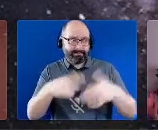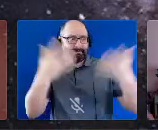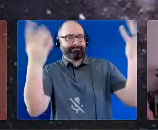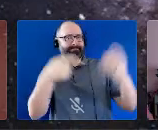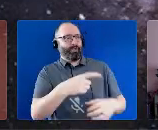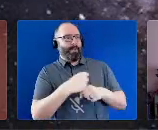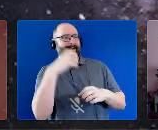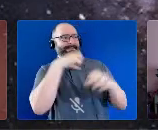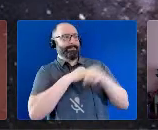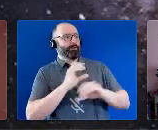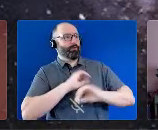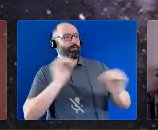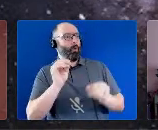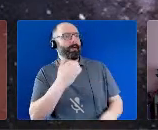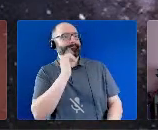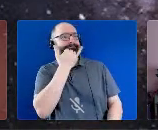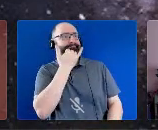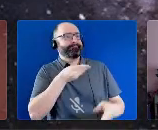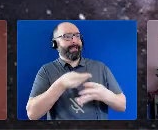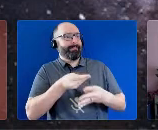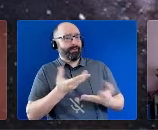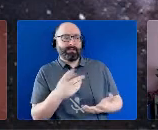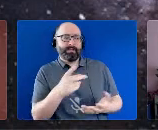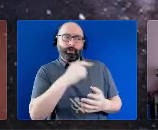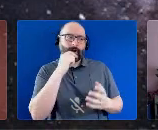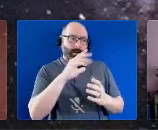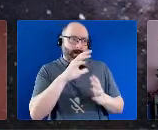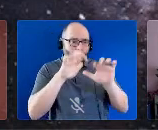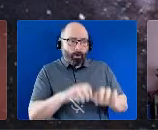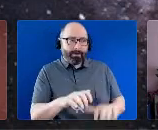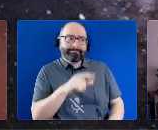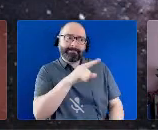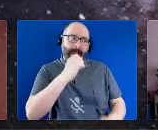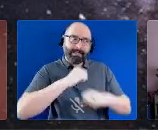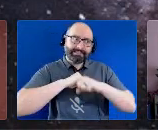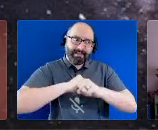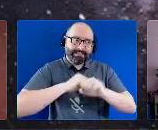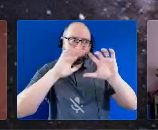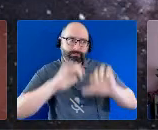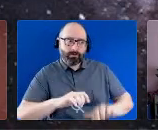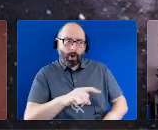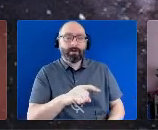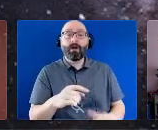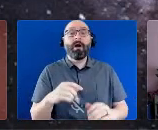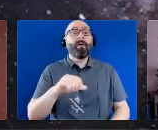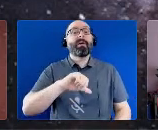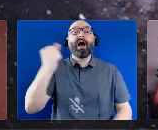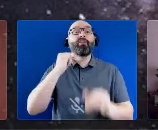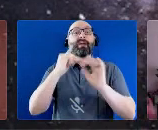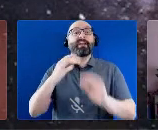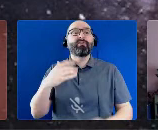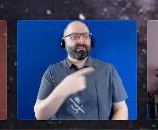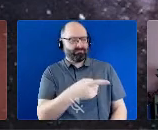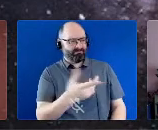assumptions. That's, you don't program defensively. That's not going to fit here. And other interviewers will think, why are you wasting all this time on that? I need you to solve this question, move